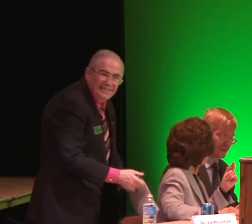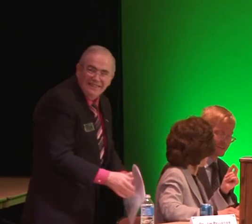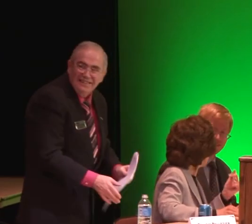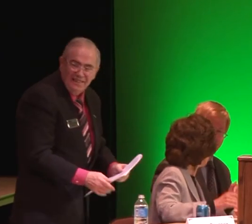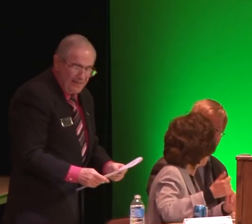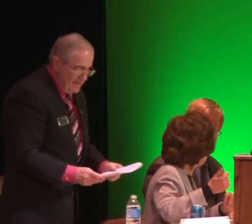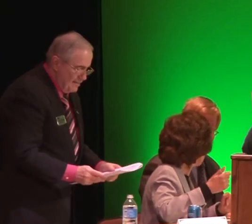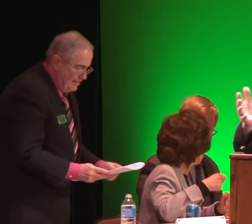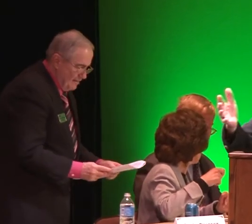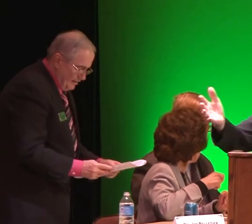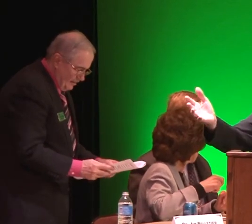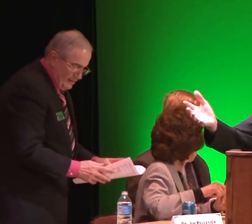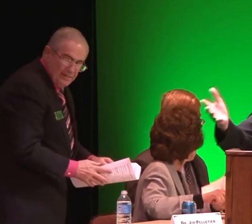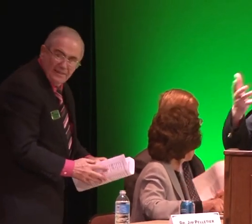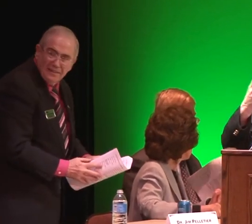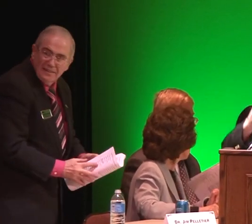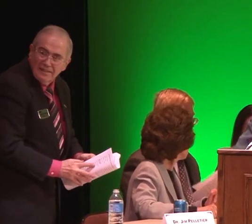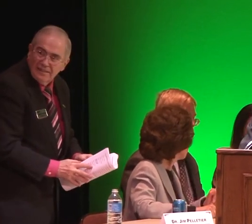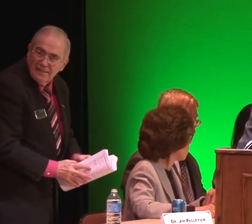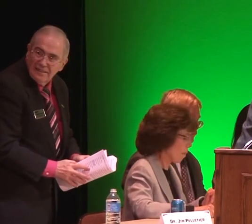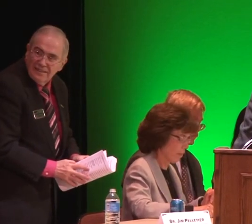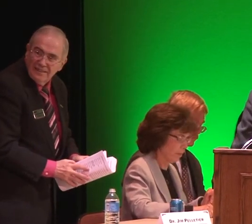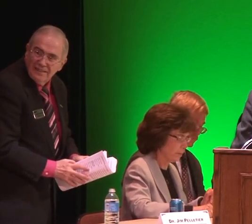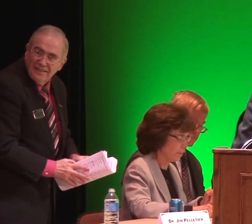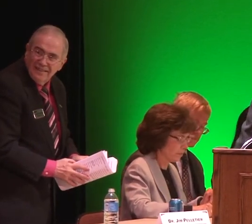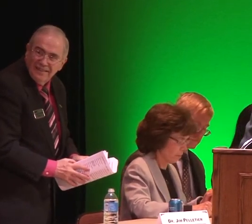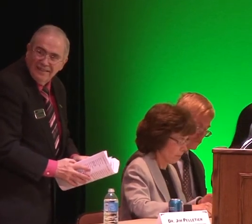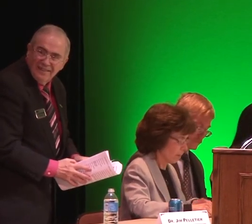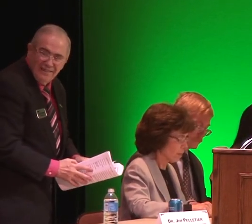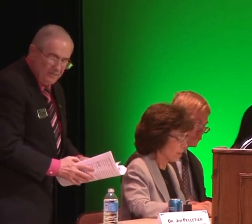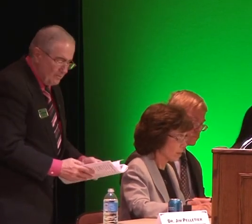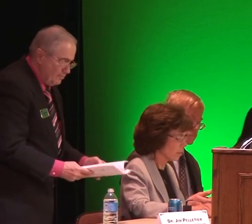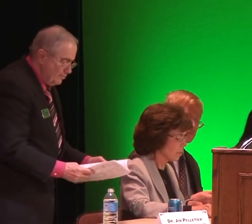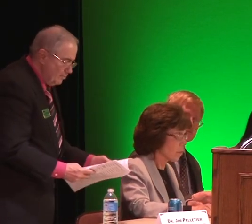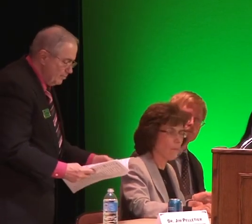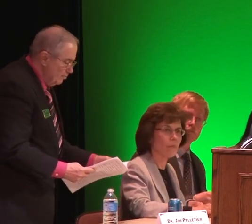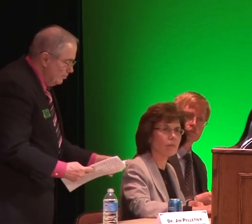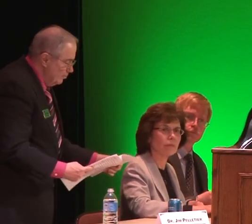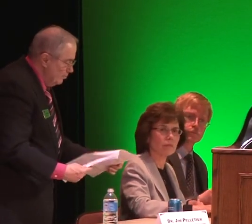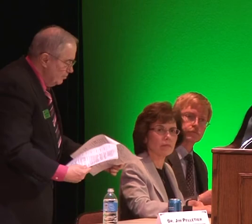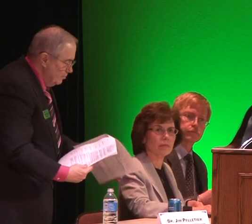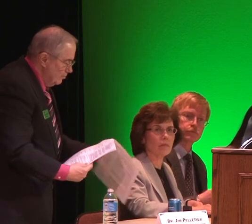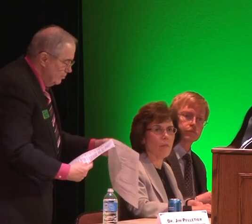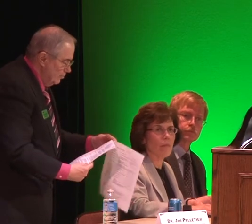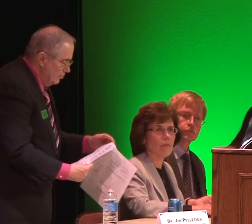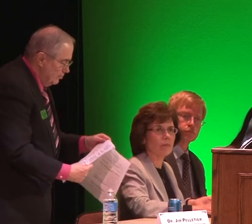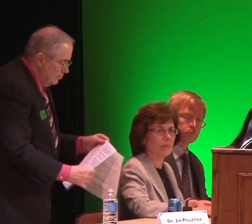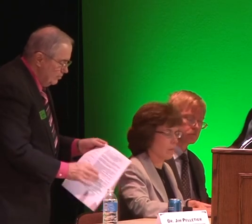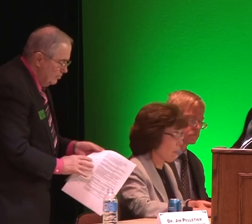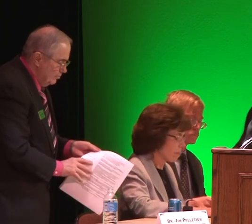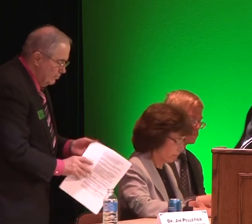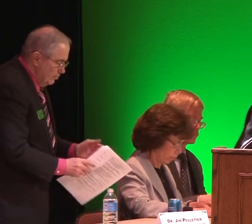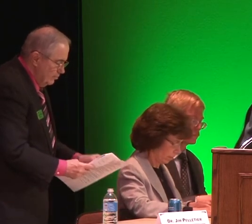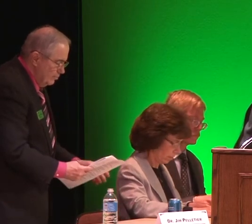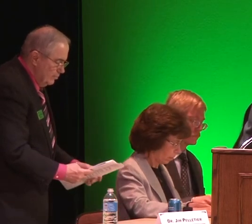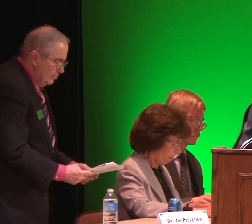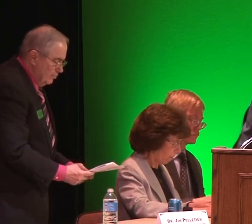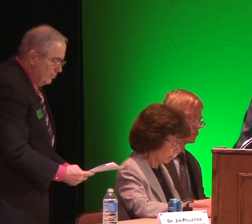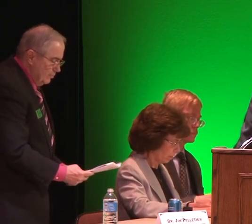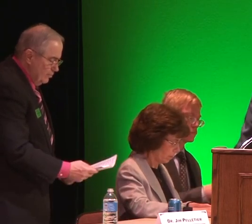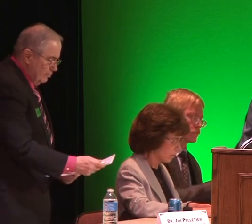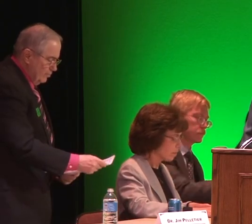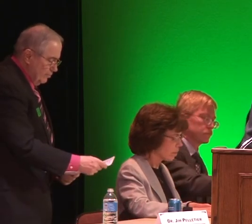I had a thought as I watched these young neophyte scientists coming up on the stage. Future's in good shape.